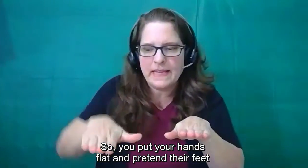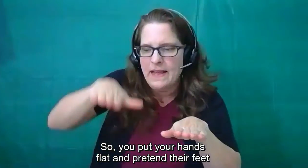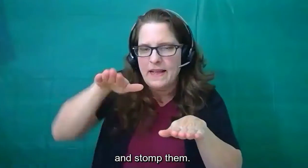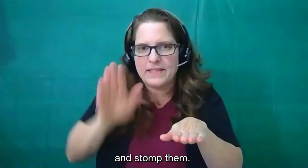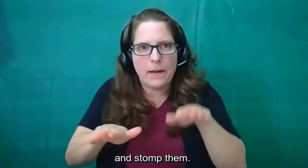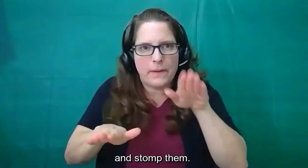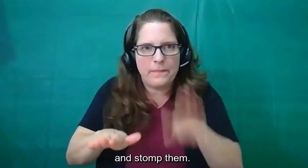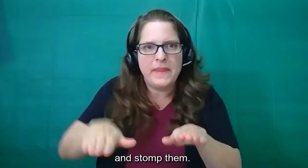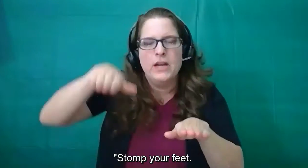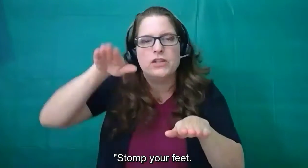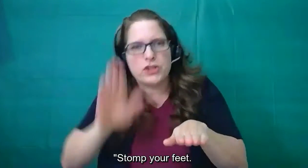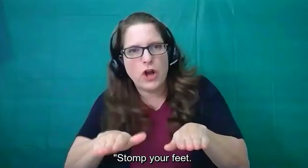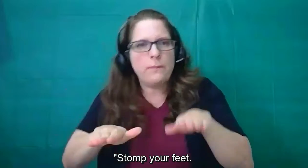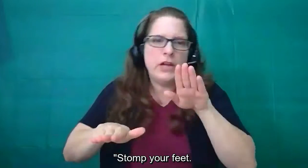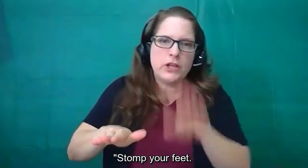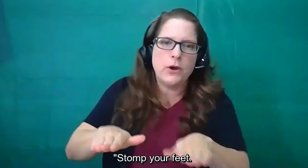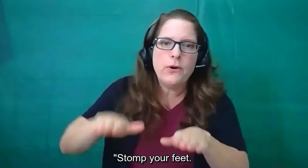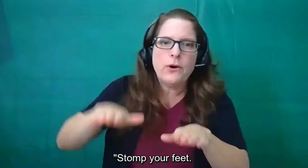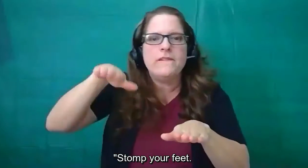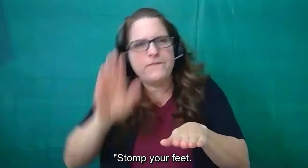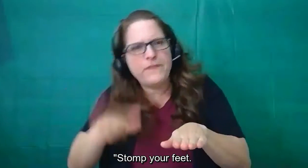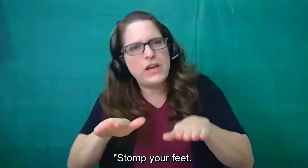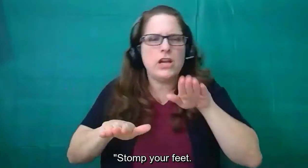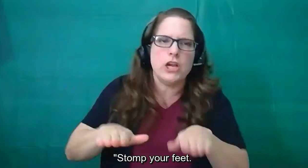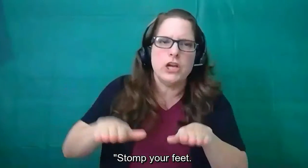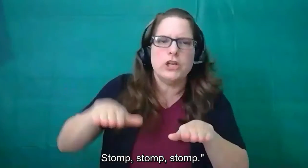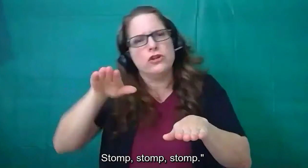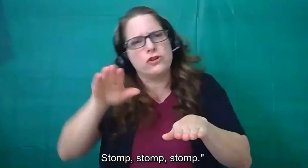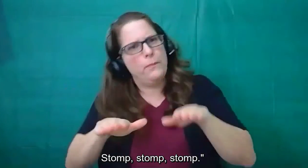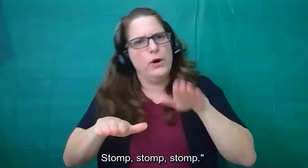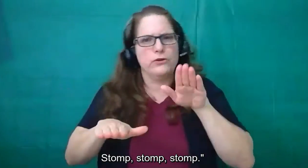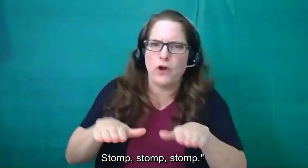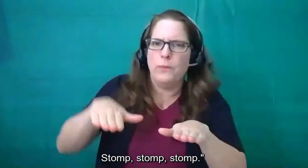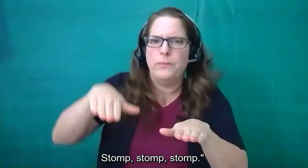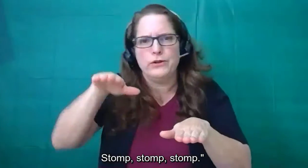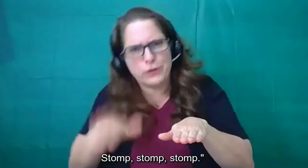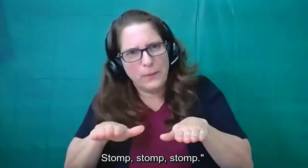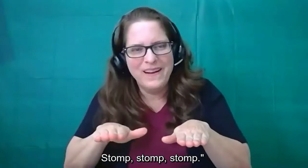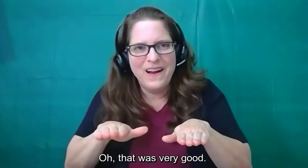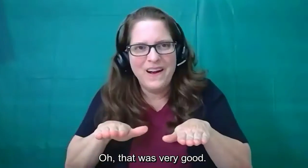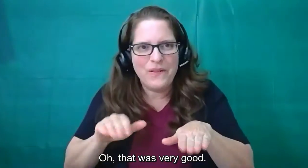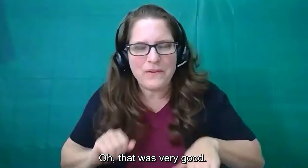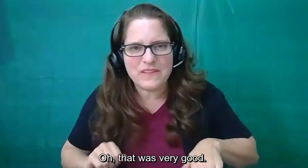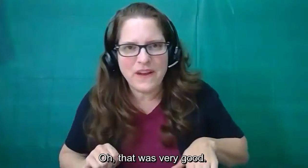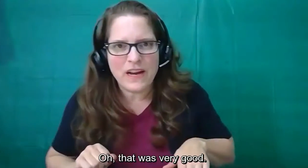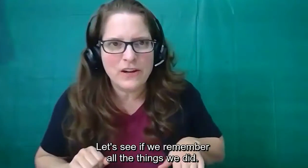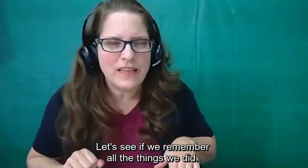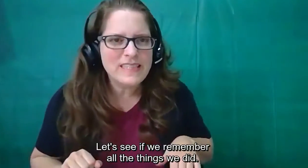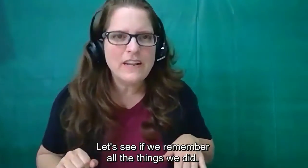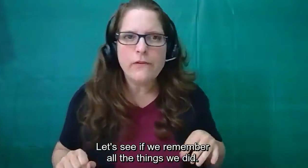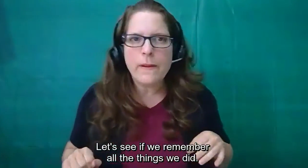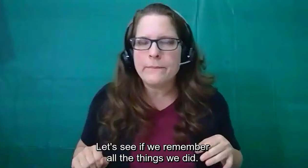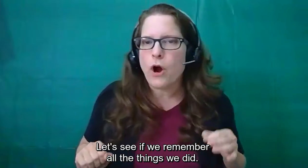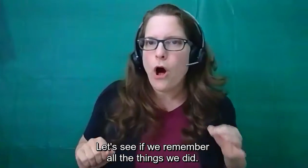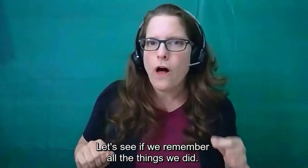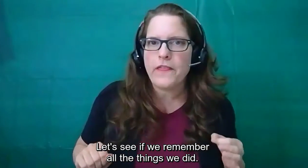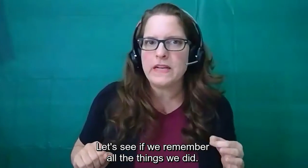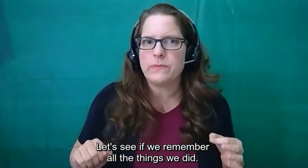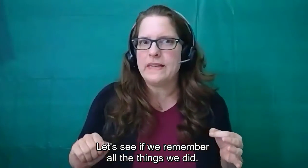and stomp them. Stomp your feet. Stomp, stomp, stomp. Oh, that was very good. Let's see if we remember all the things we did.